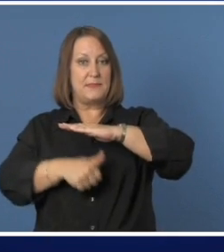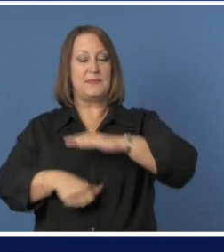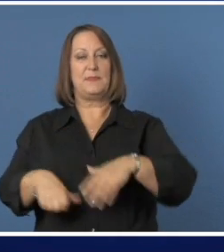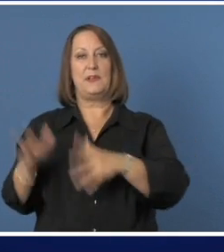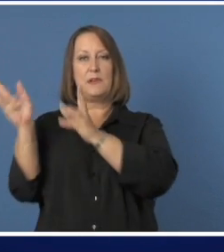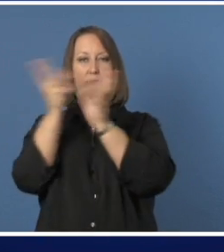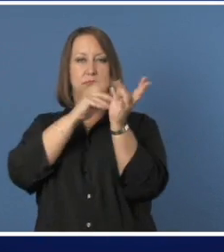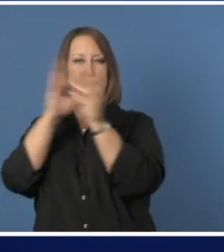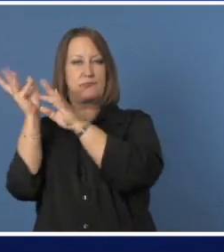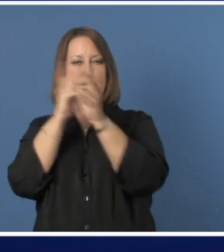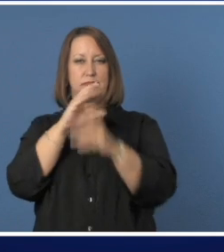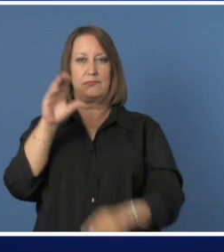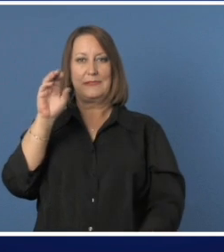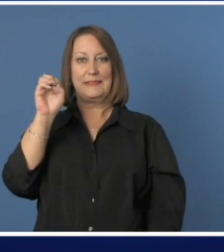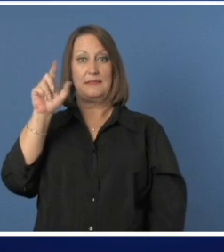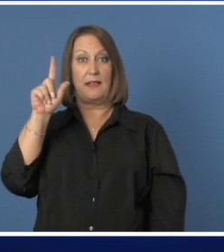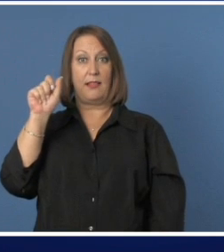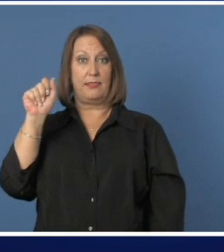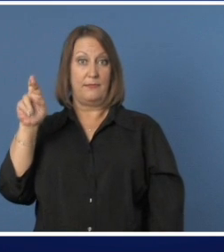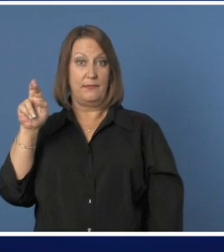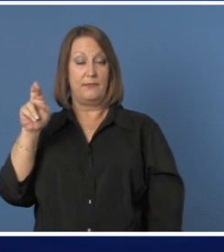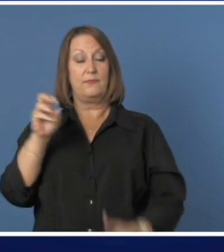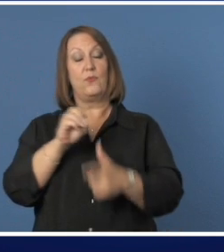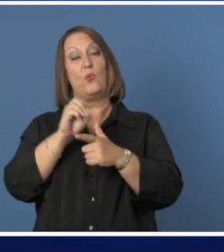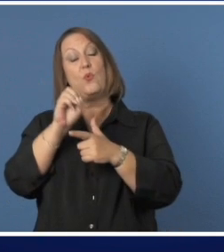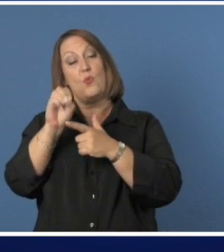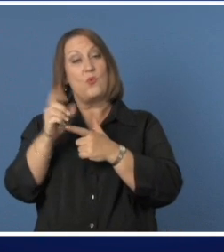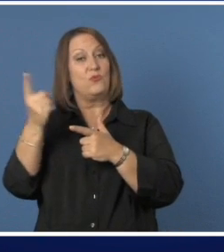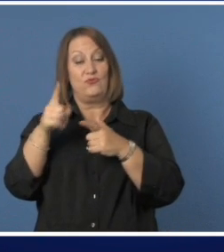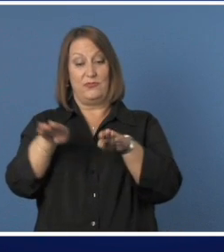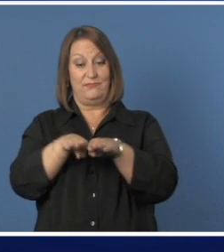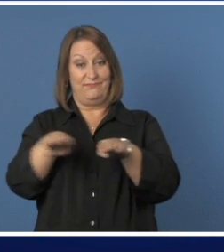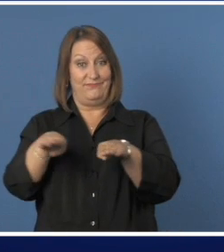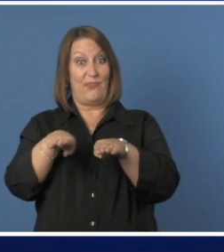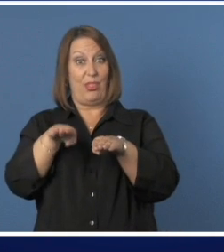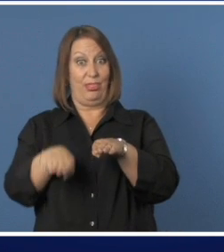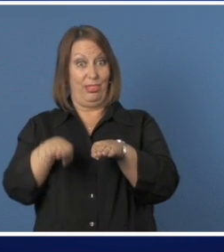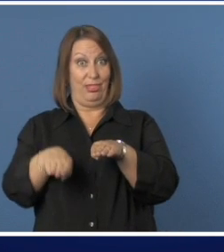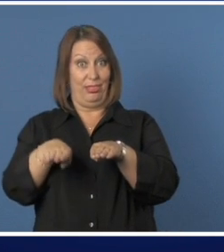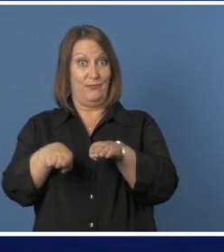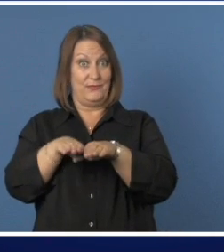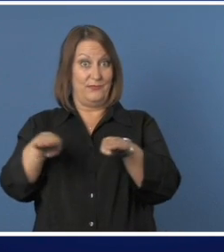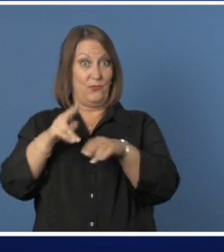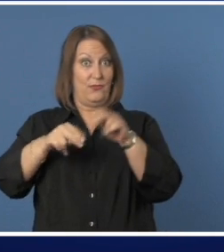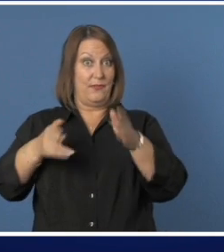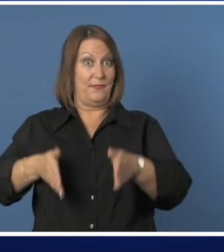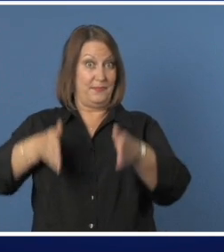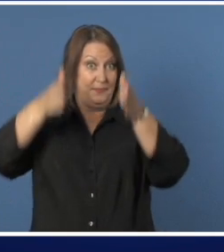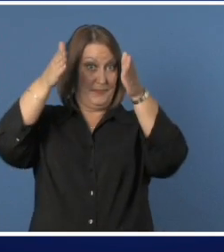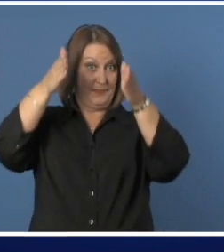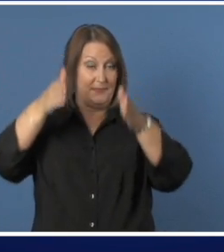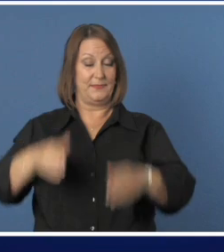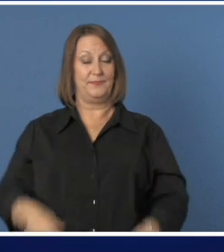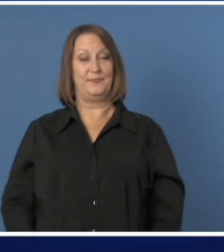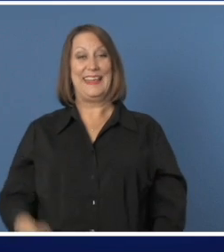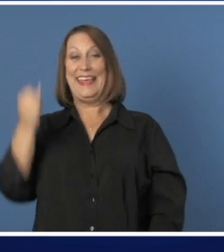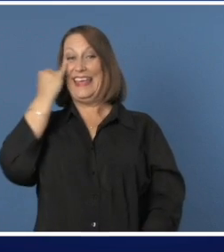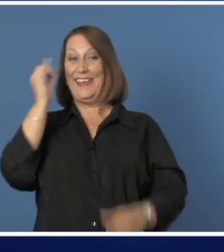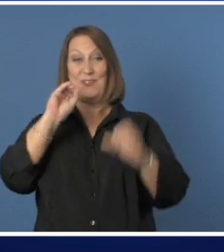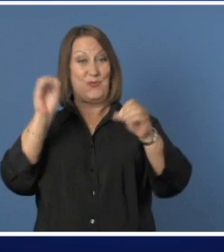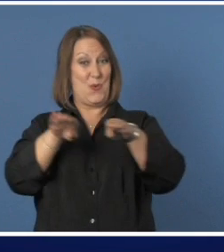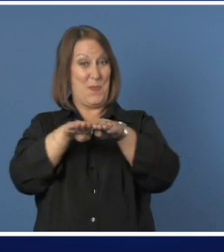safe room basement storm cellar or the lowest